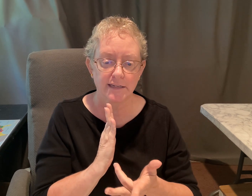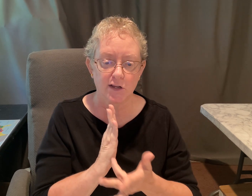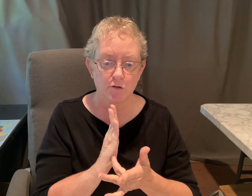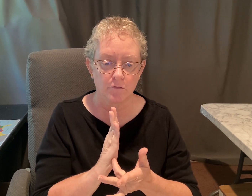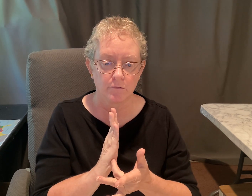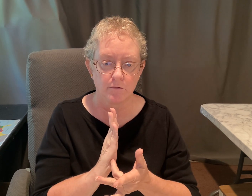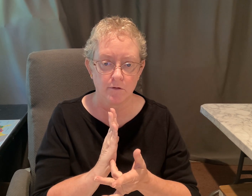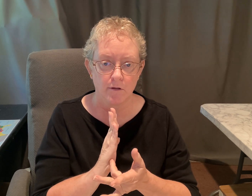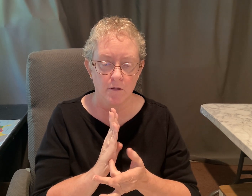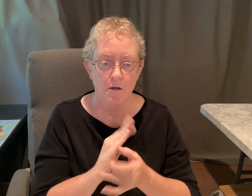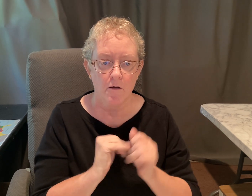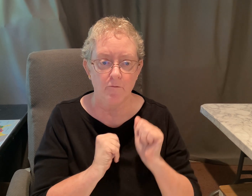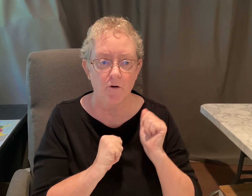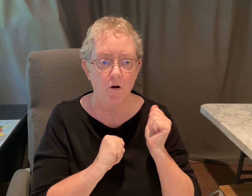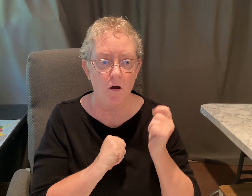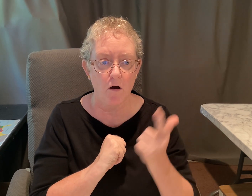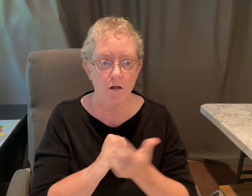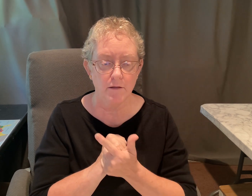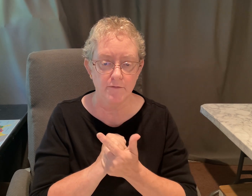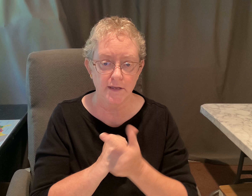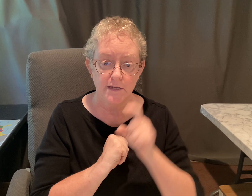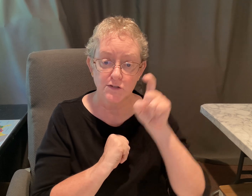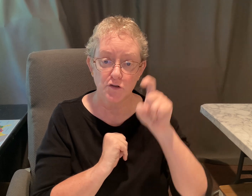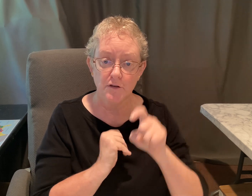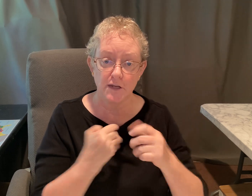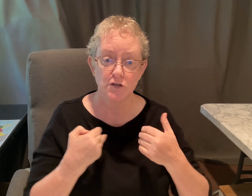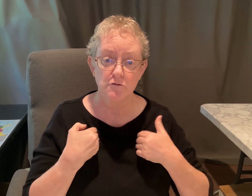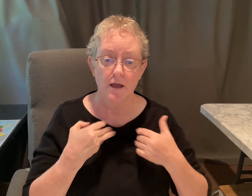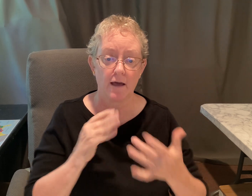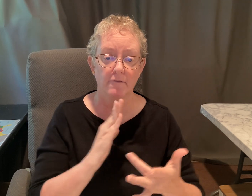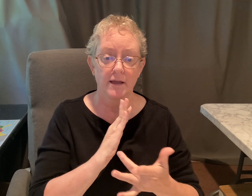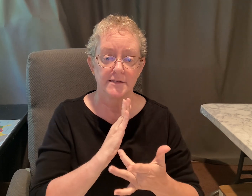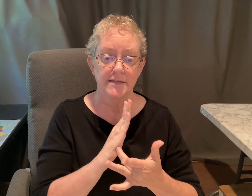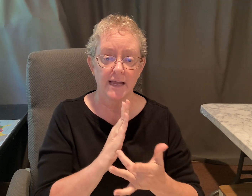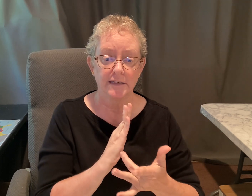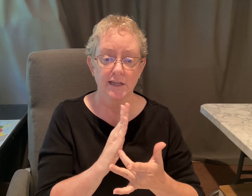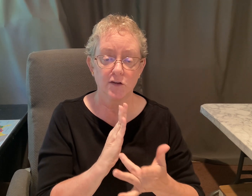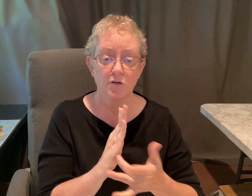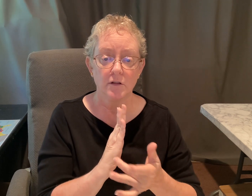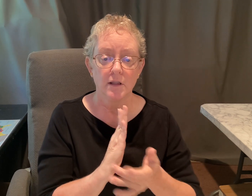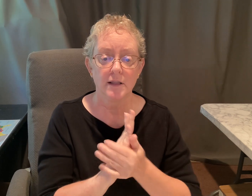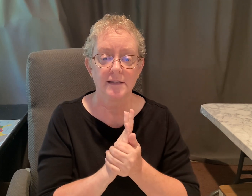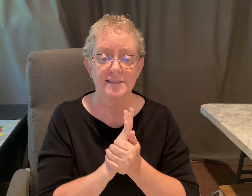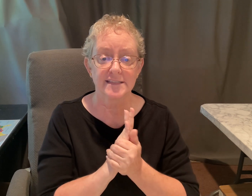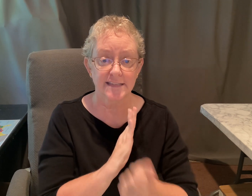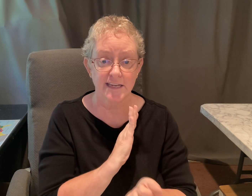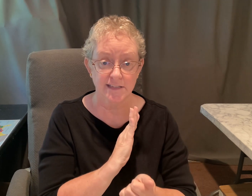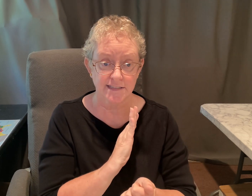technical. For all of these, you need to have technical skills.